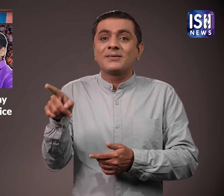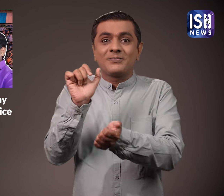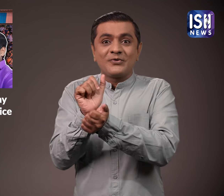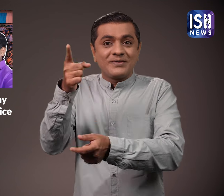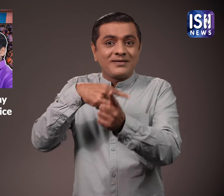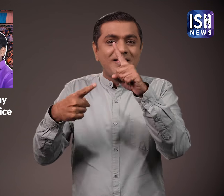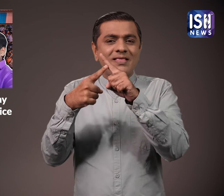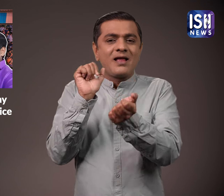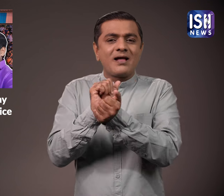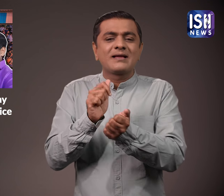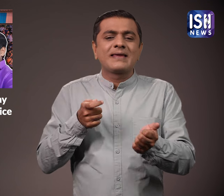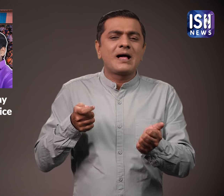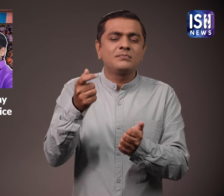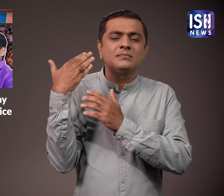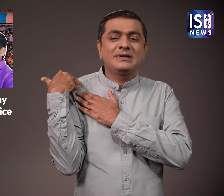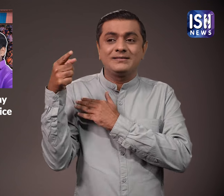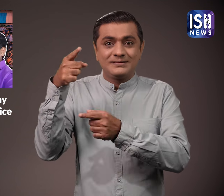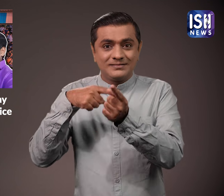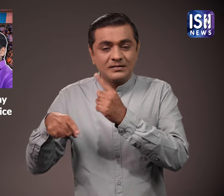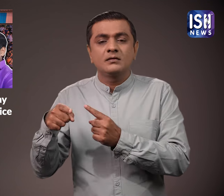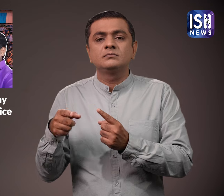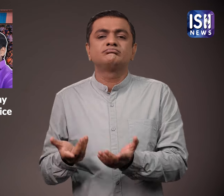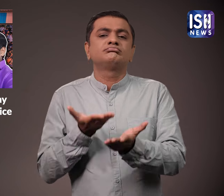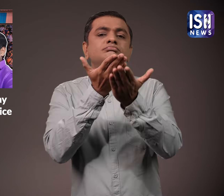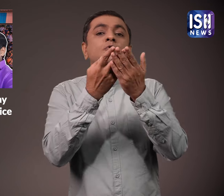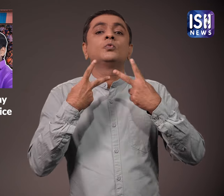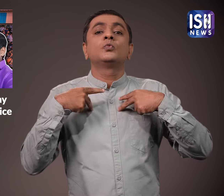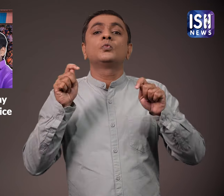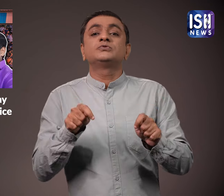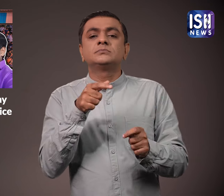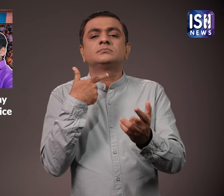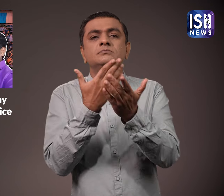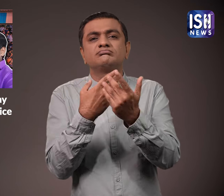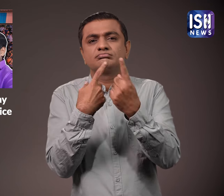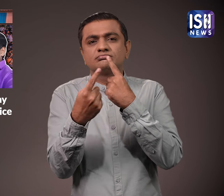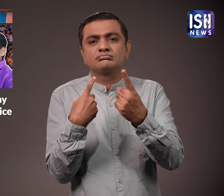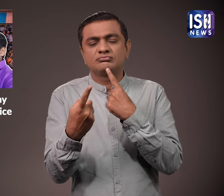The crime branch requested court to allow them to take custody of Shinde and question him in this new case.